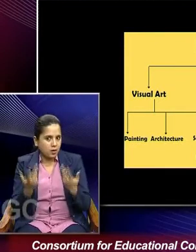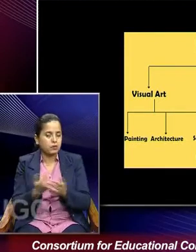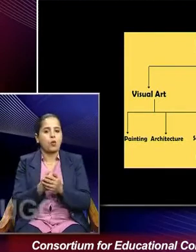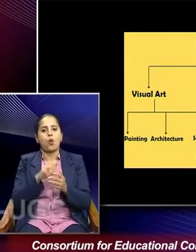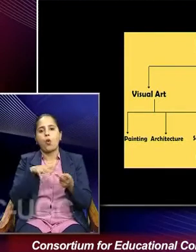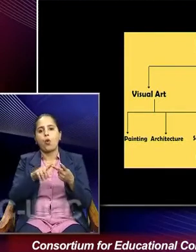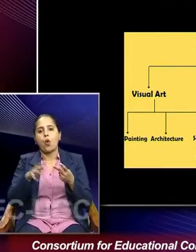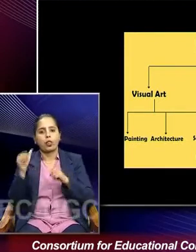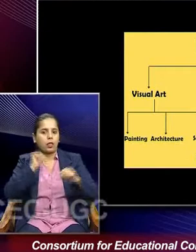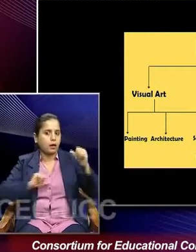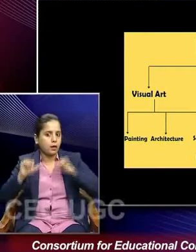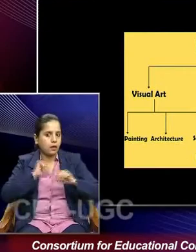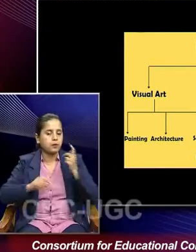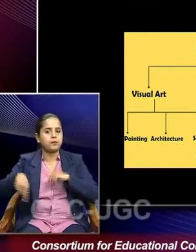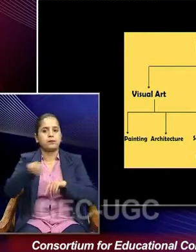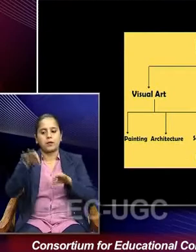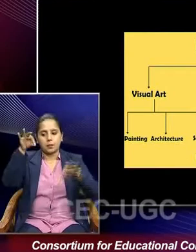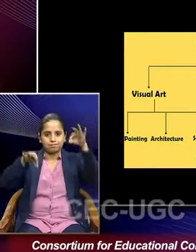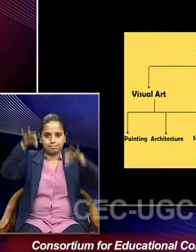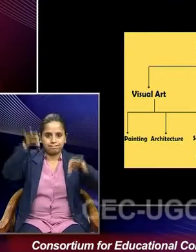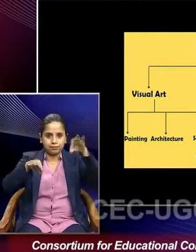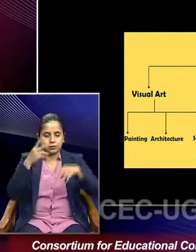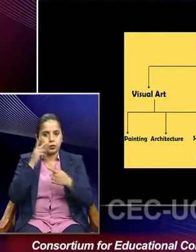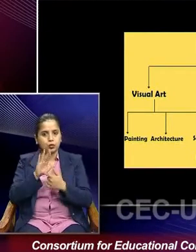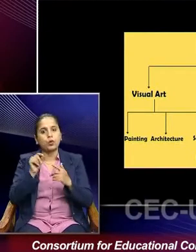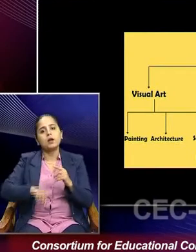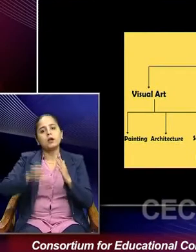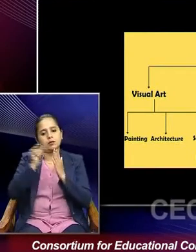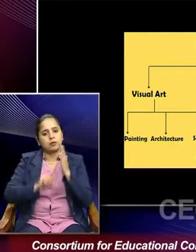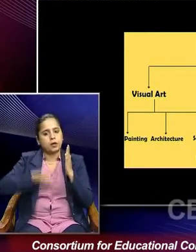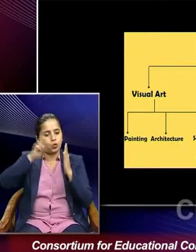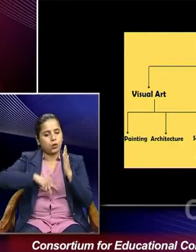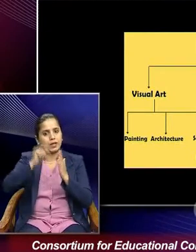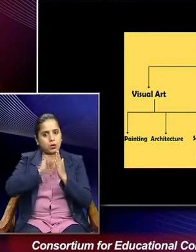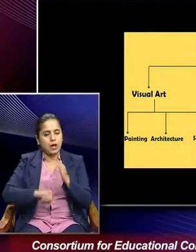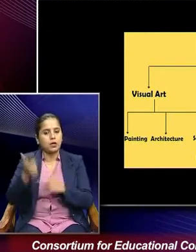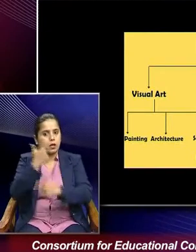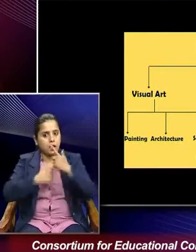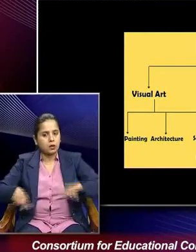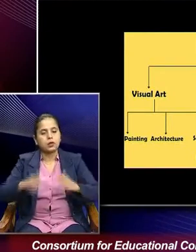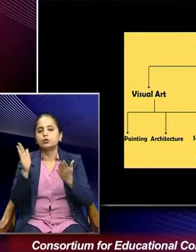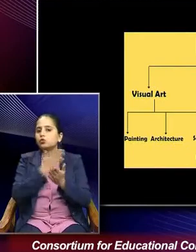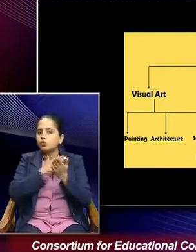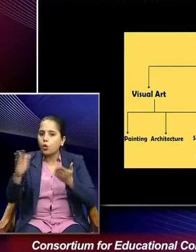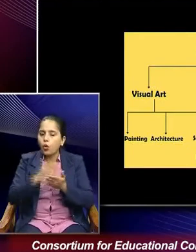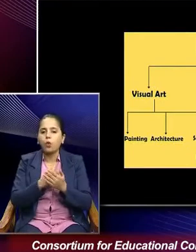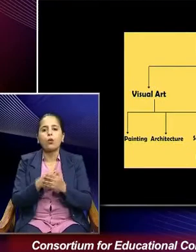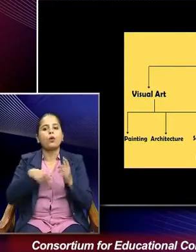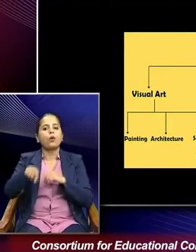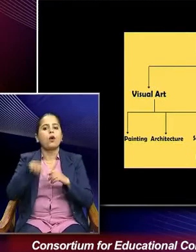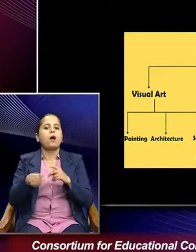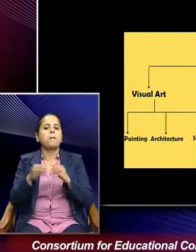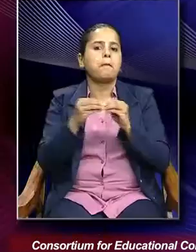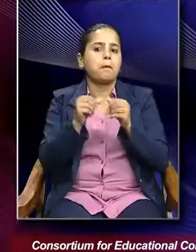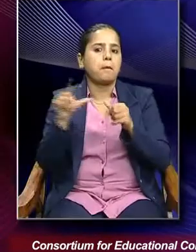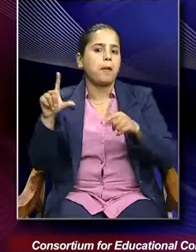of theatre, puppetry, literature, language, songs, ballads,